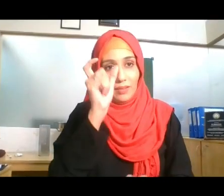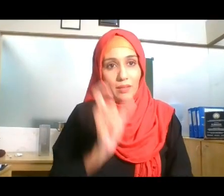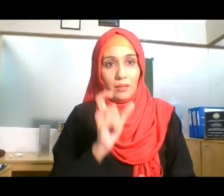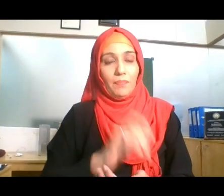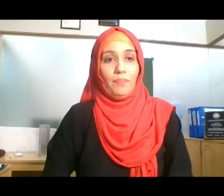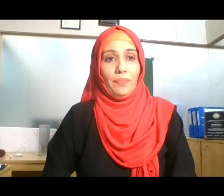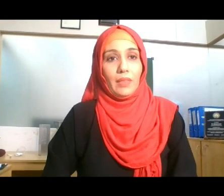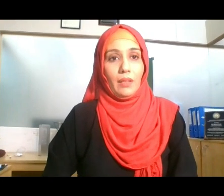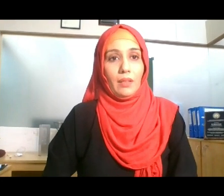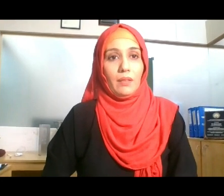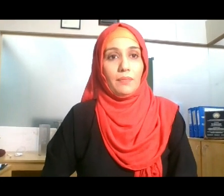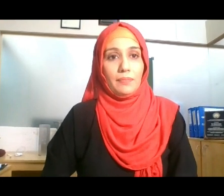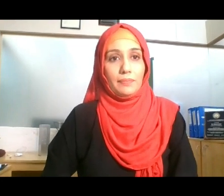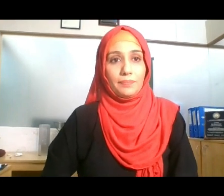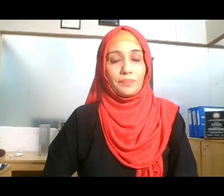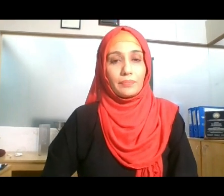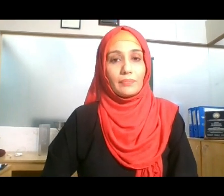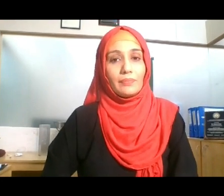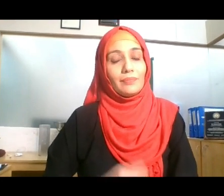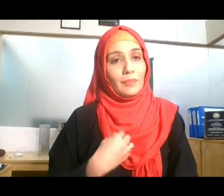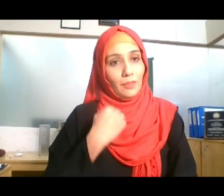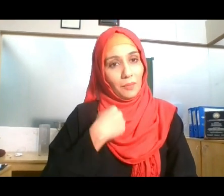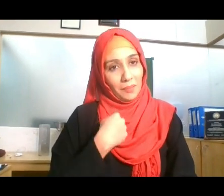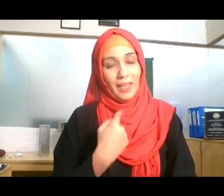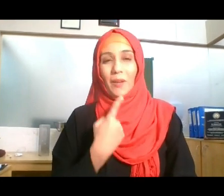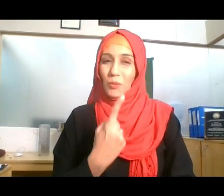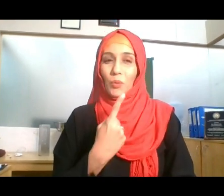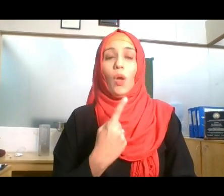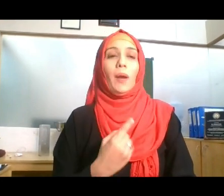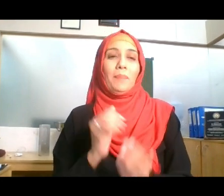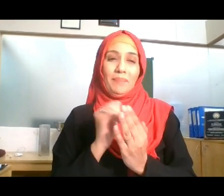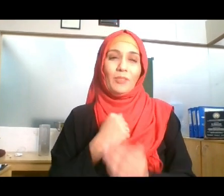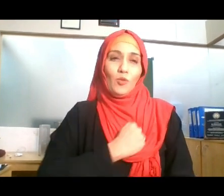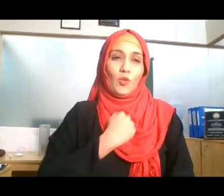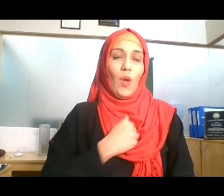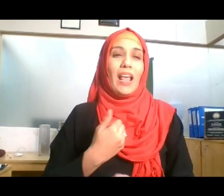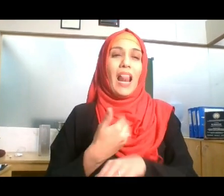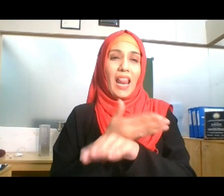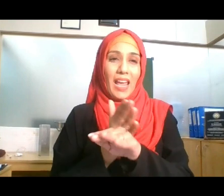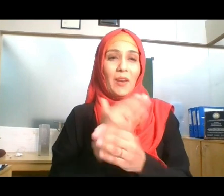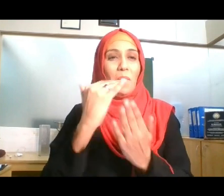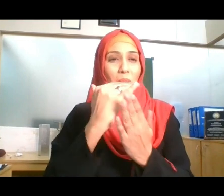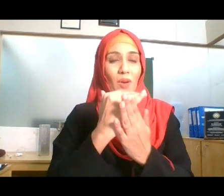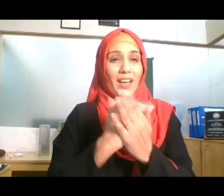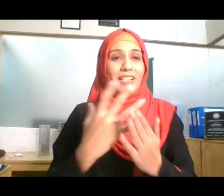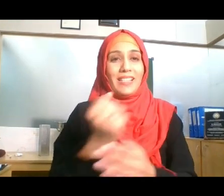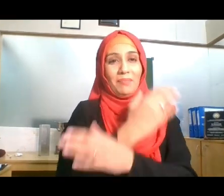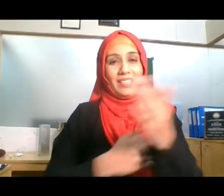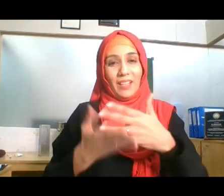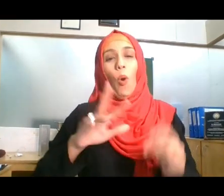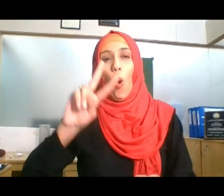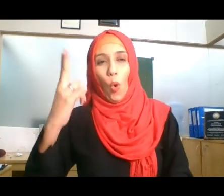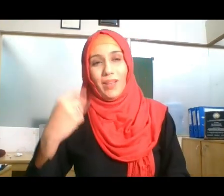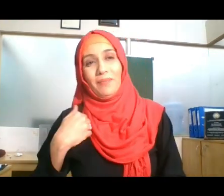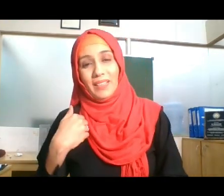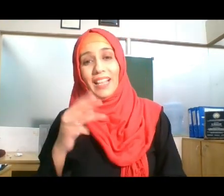Tariq. And sorry about joining late because we are having a program for persons with disability. Today is